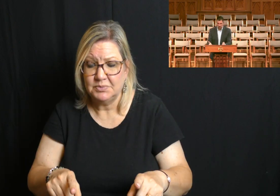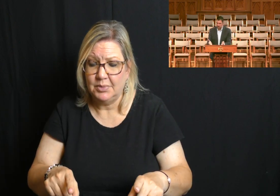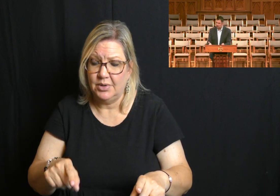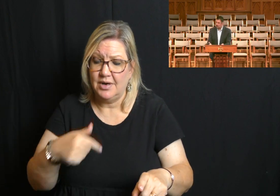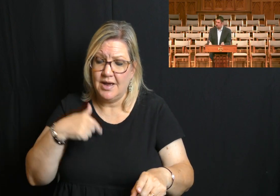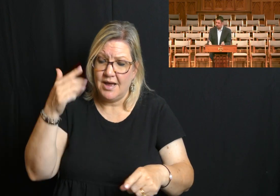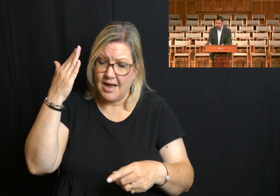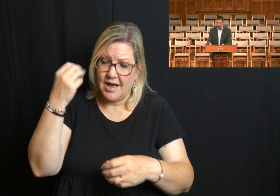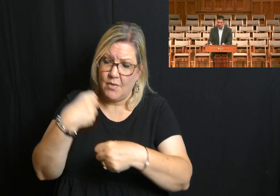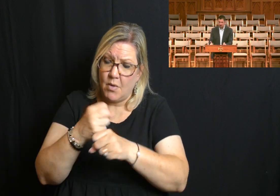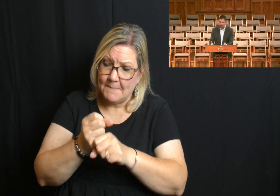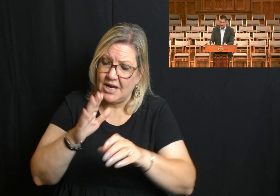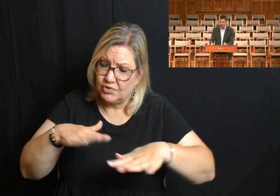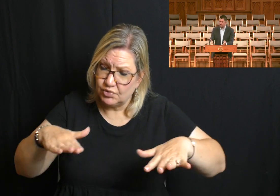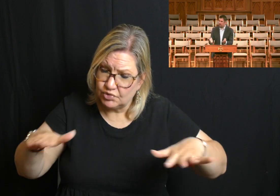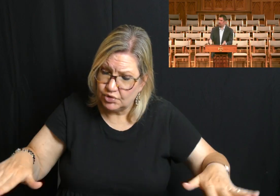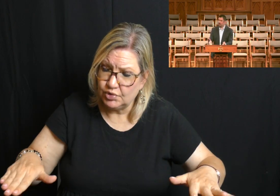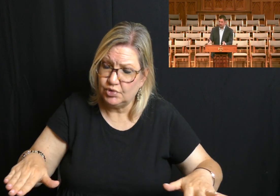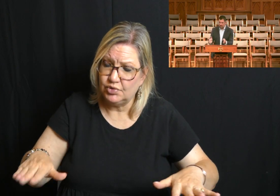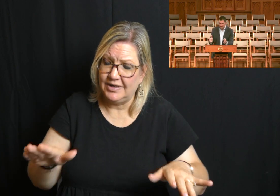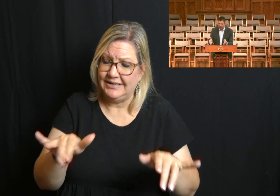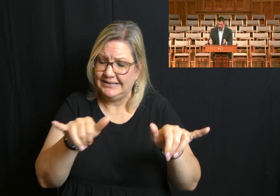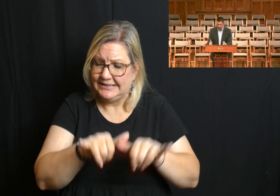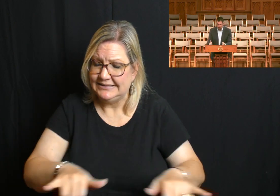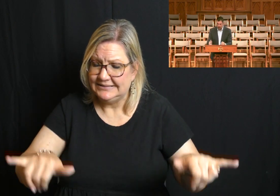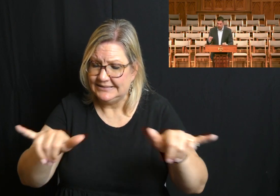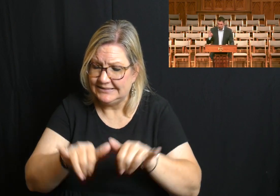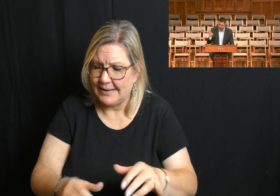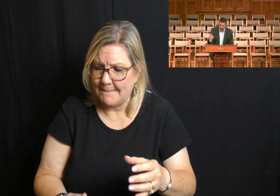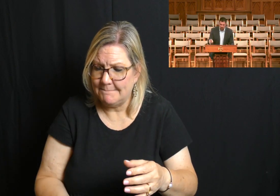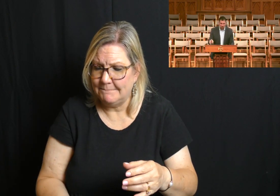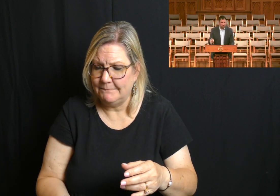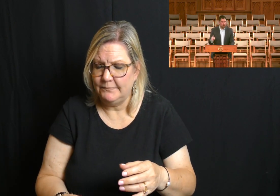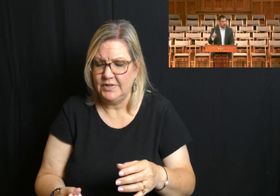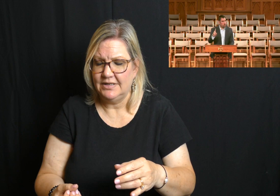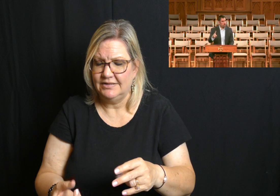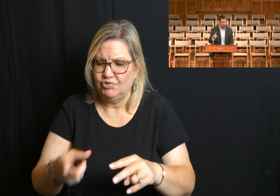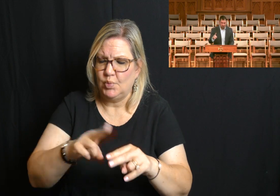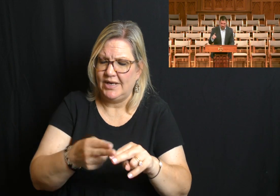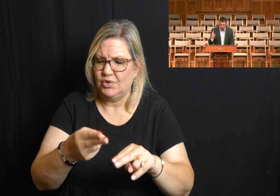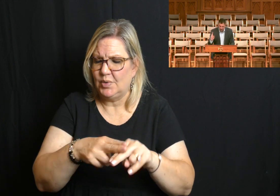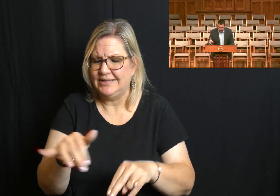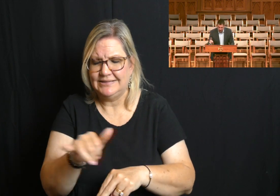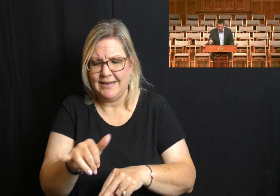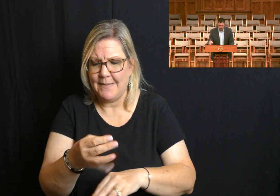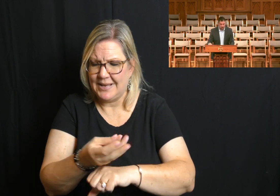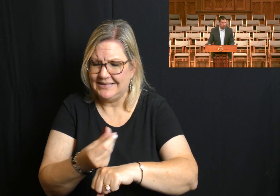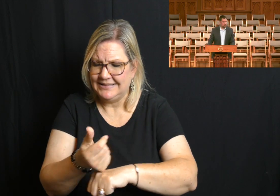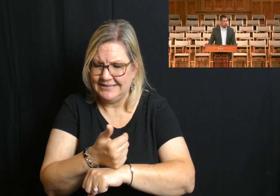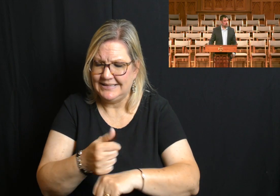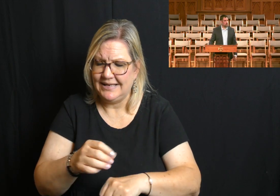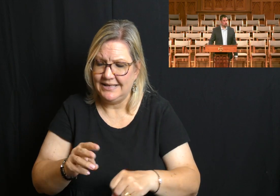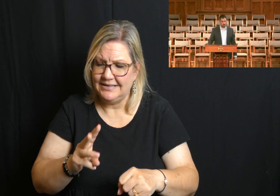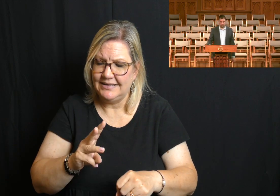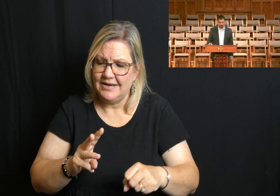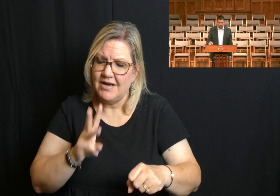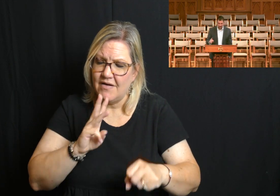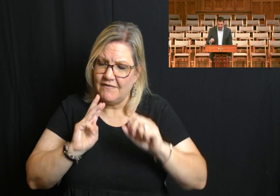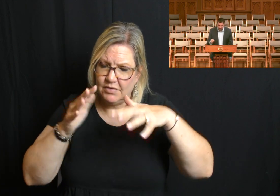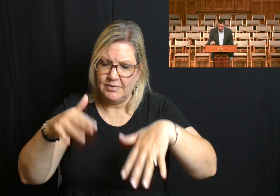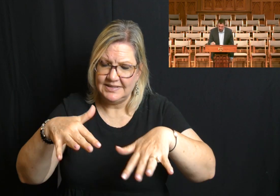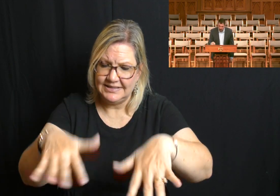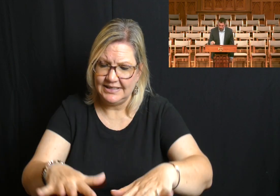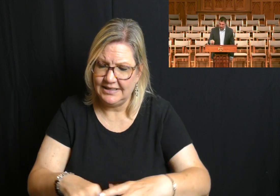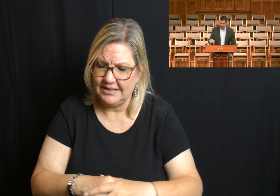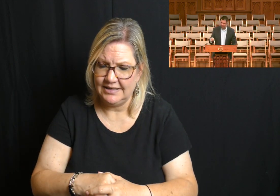given him a clear promise and is affecting him. God had told him, return, don't be afraid, return.